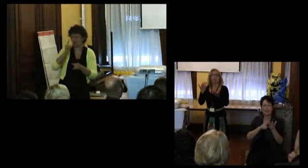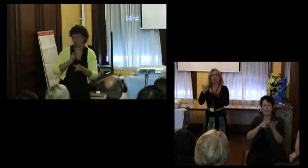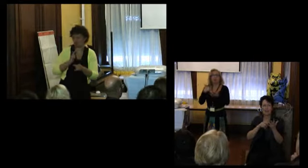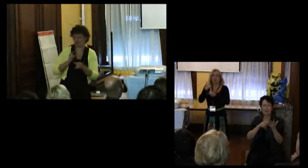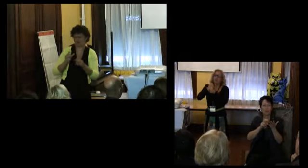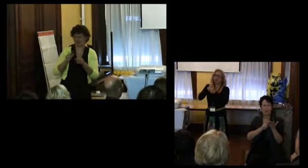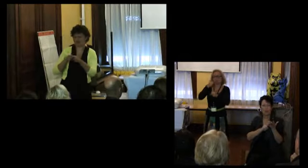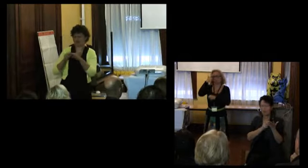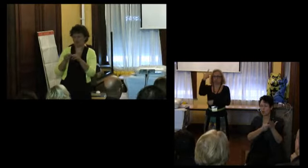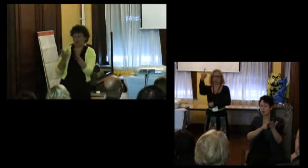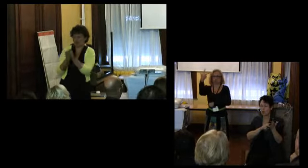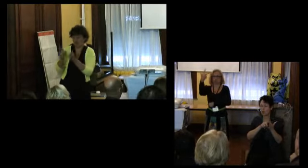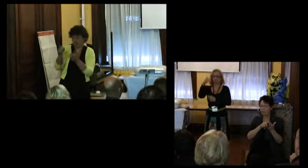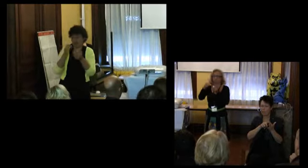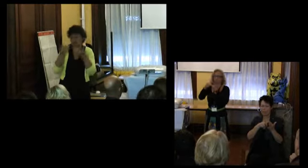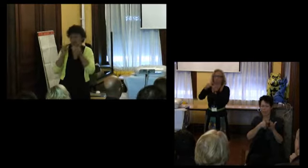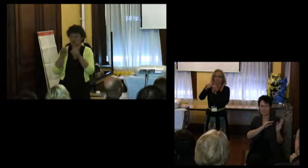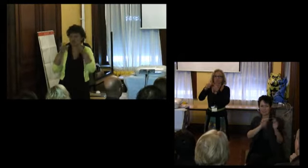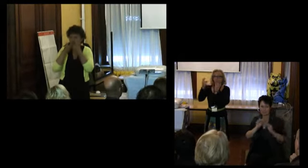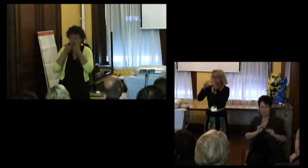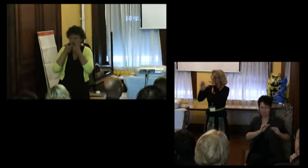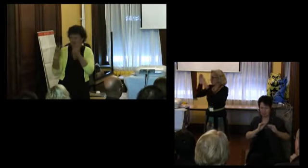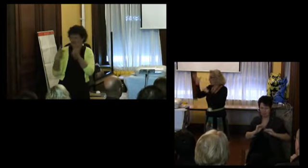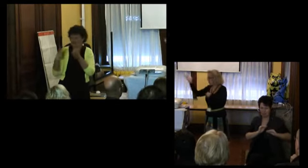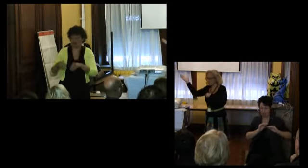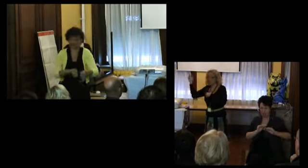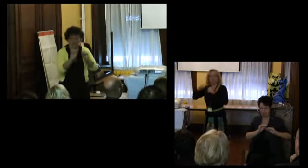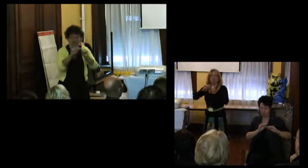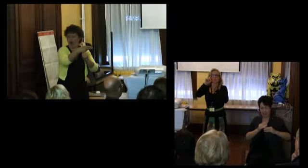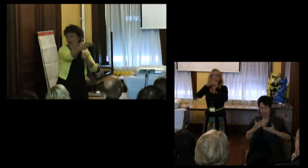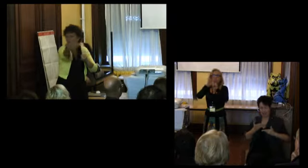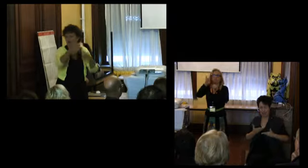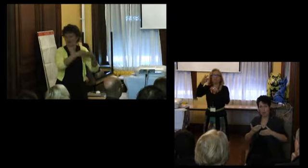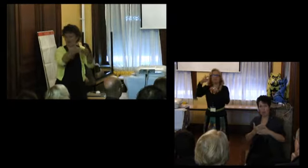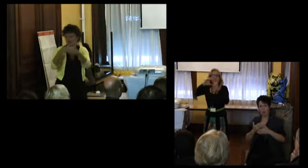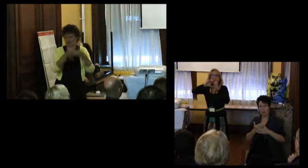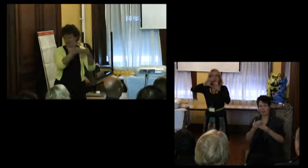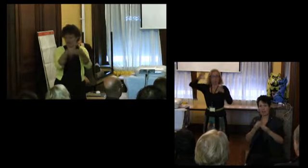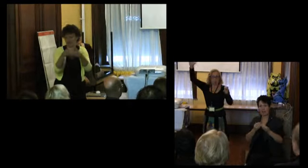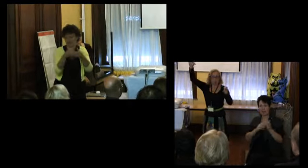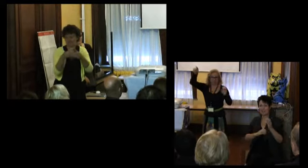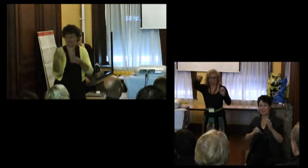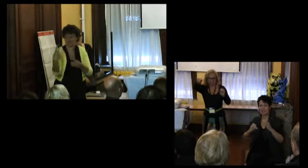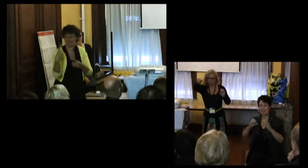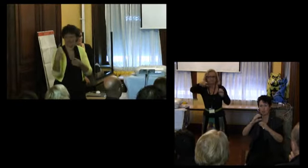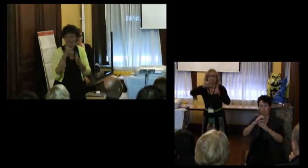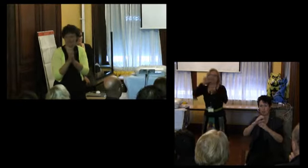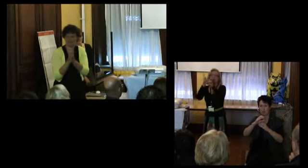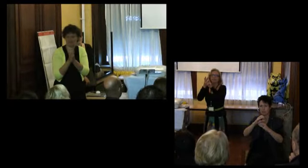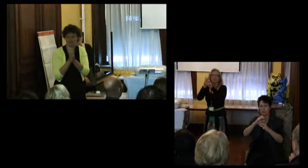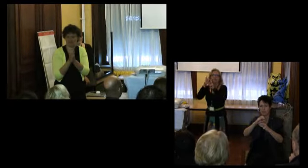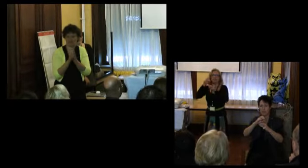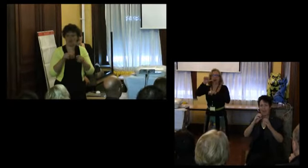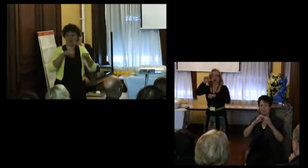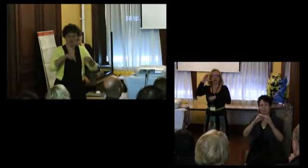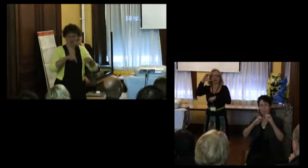Jean-Paul Pervost as a trainer. And I'm now working with Sens, with Pompidou